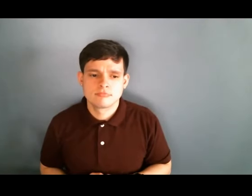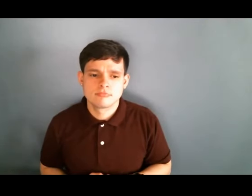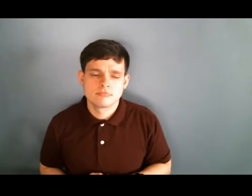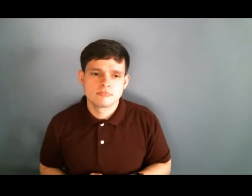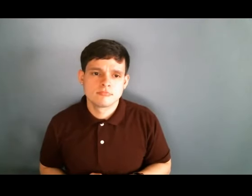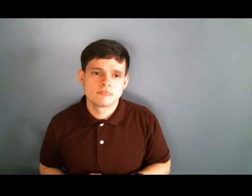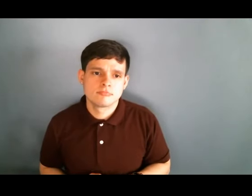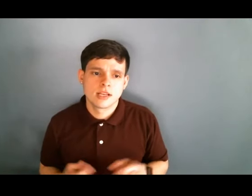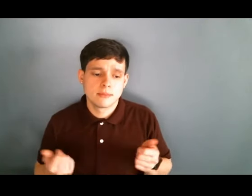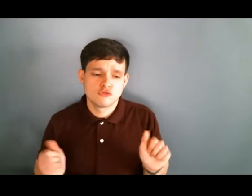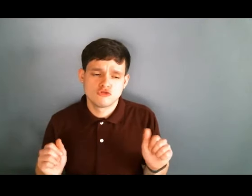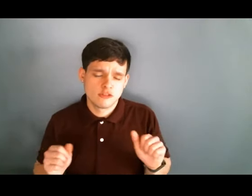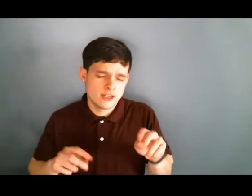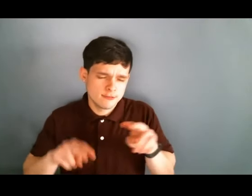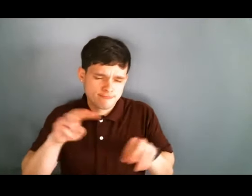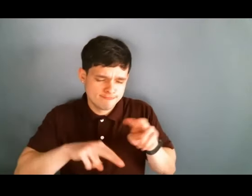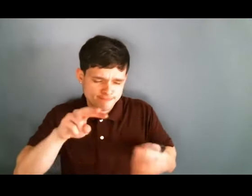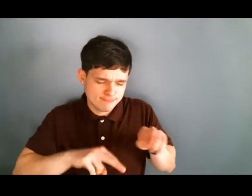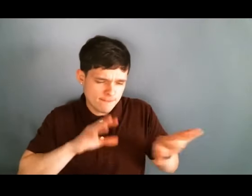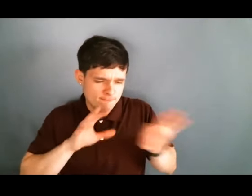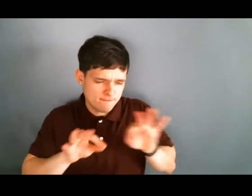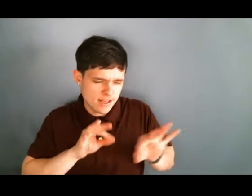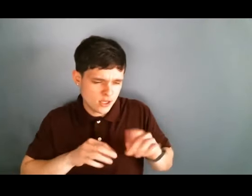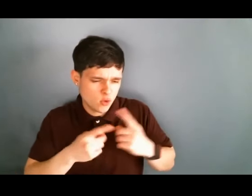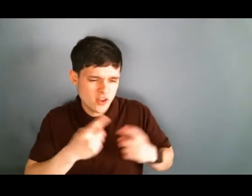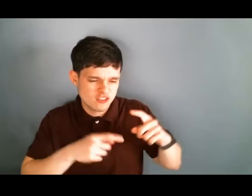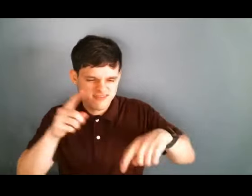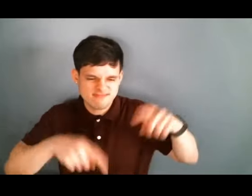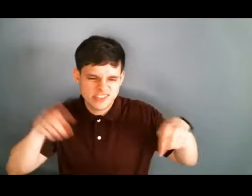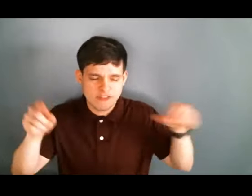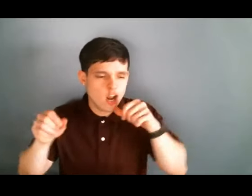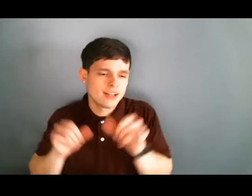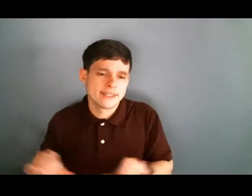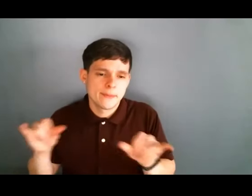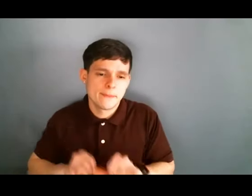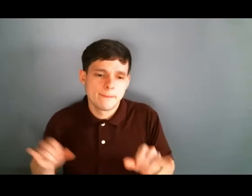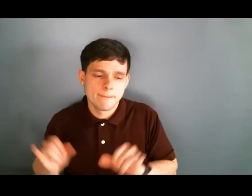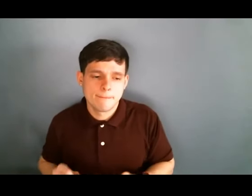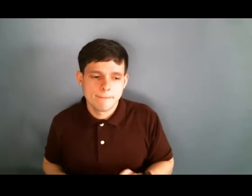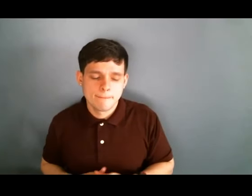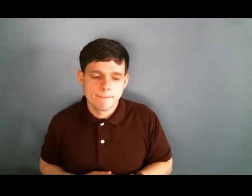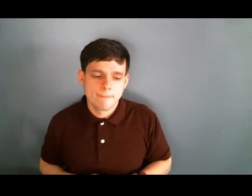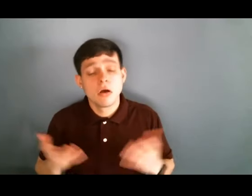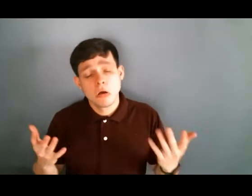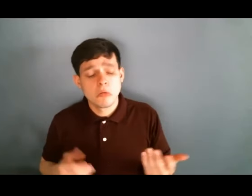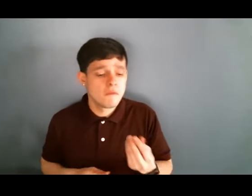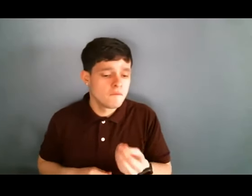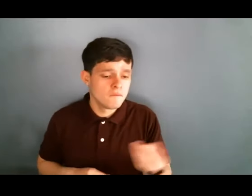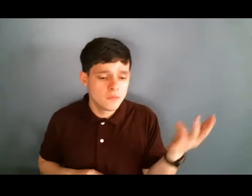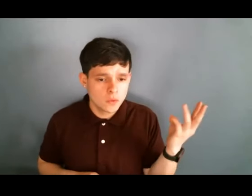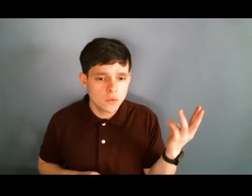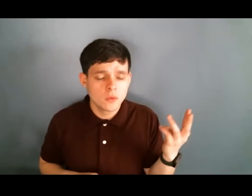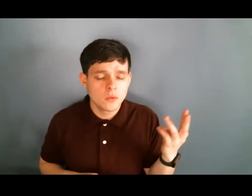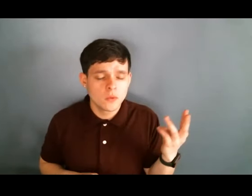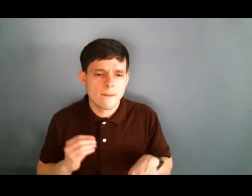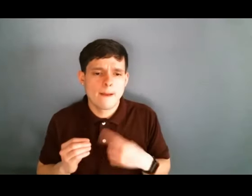Let's see. I'm trying to just find some questions that are a bit different than the ones we've answered before. Well, there's a couple actually, I guess, about